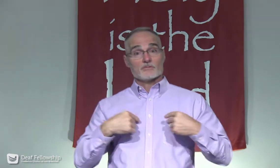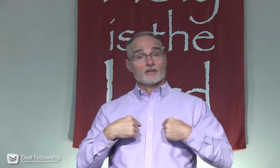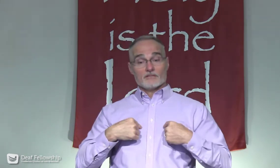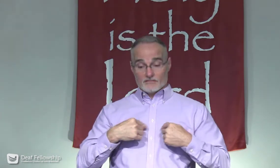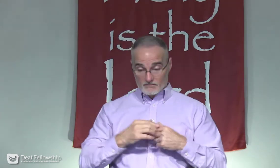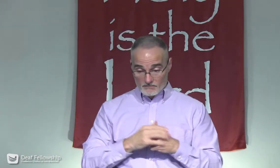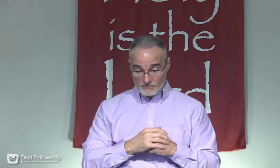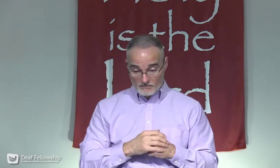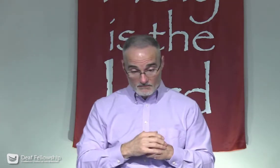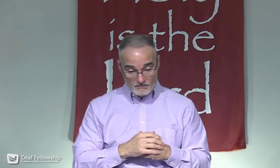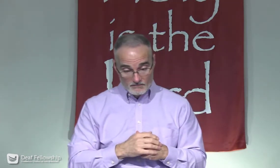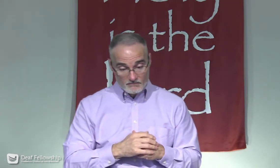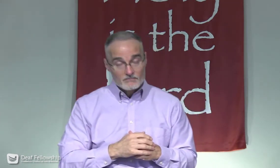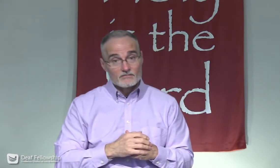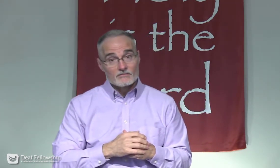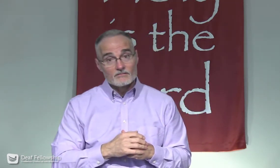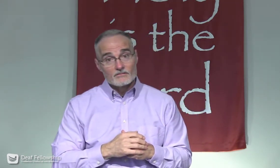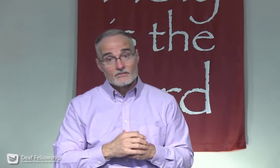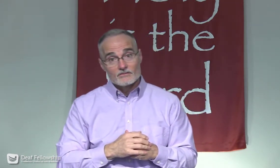what? It's the same for us.